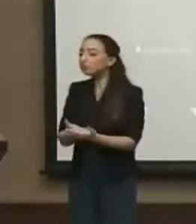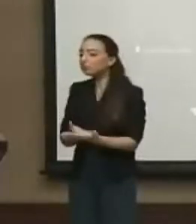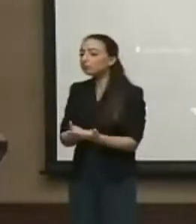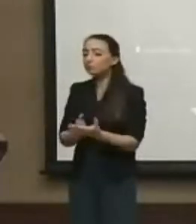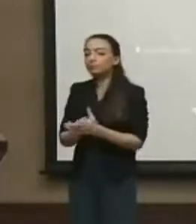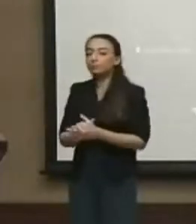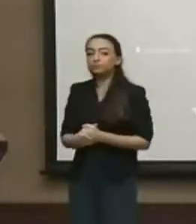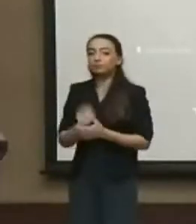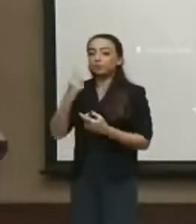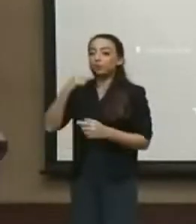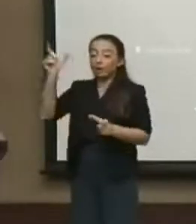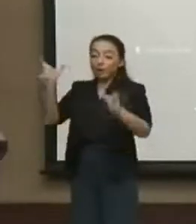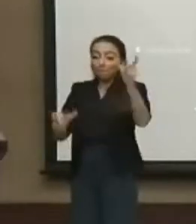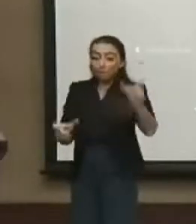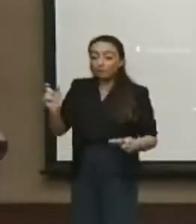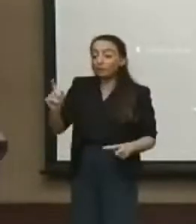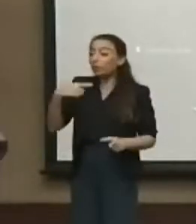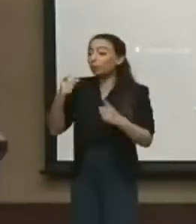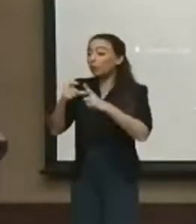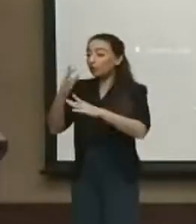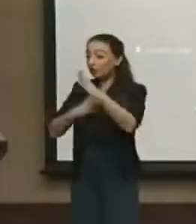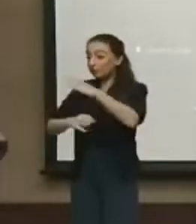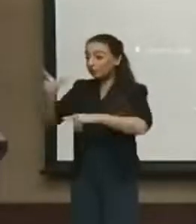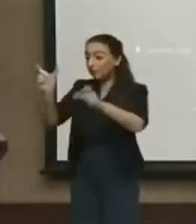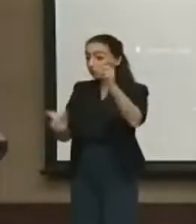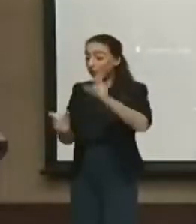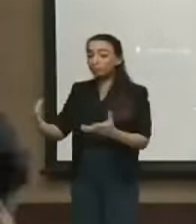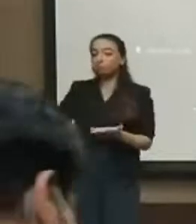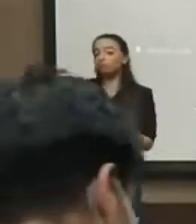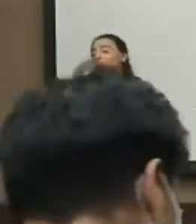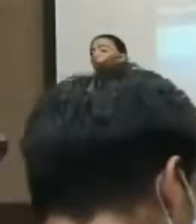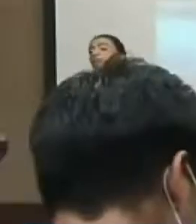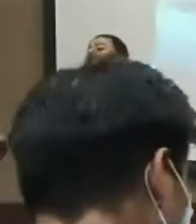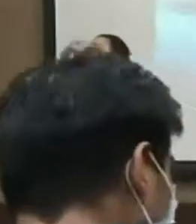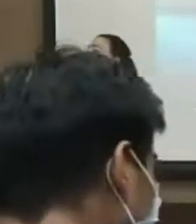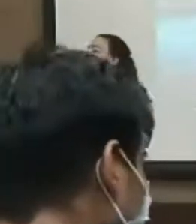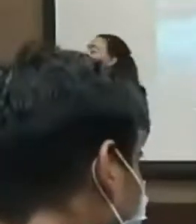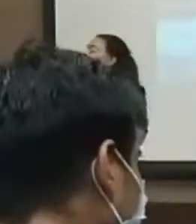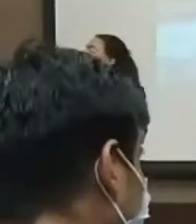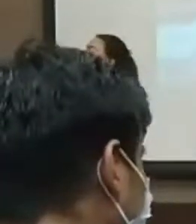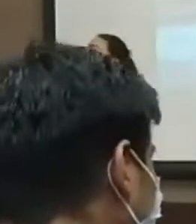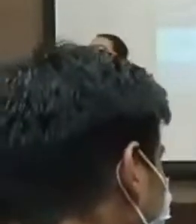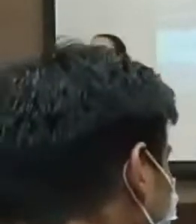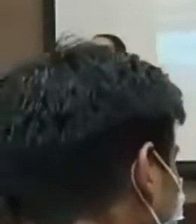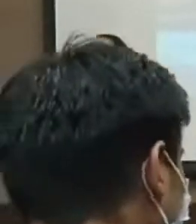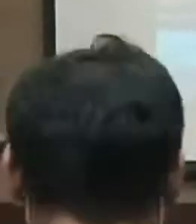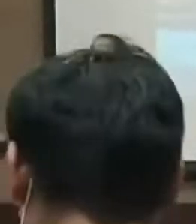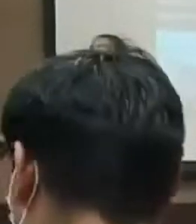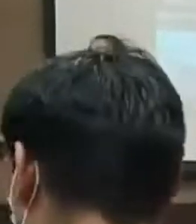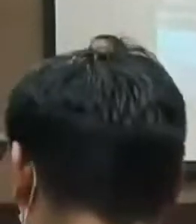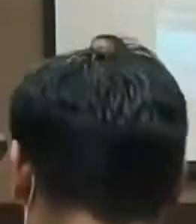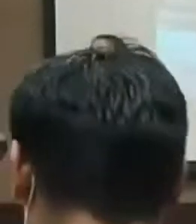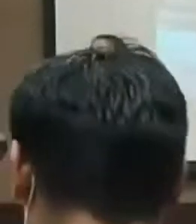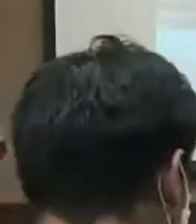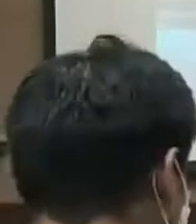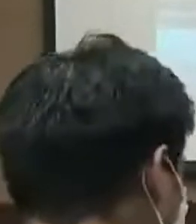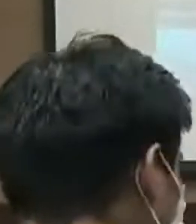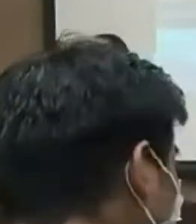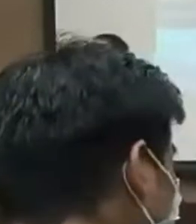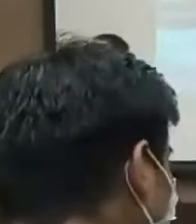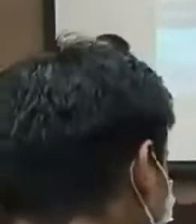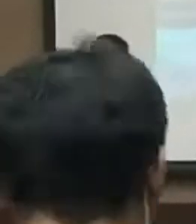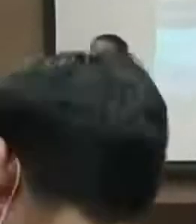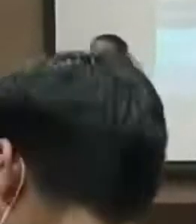The population with disabilities is a very difficult issue to capture. The number of people who would willingly